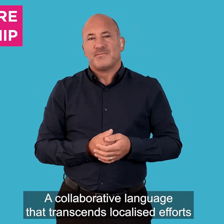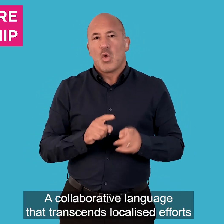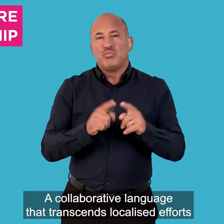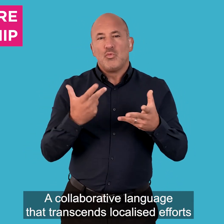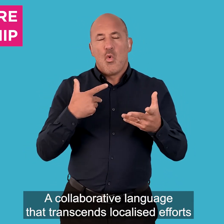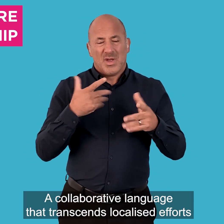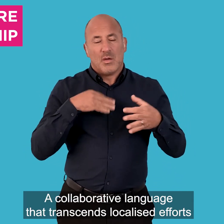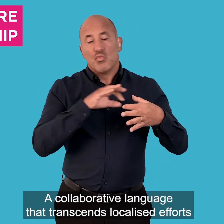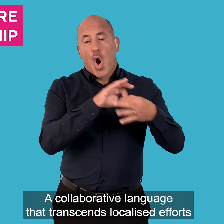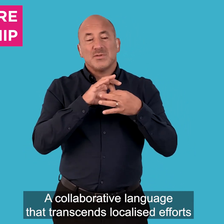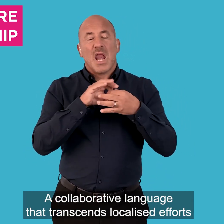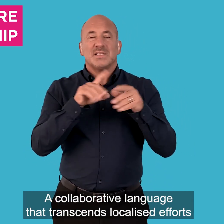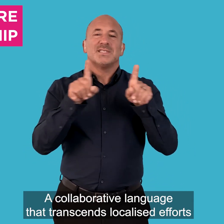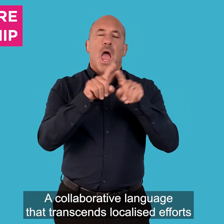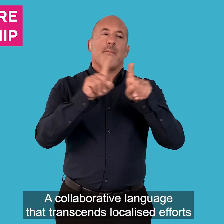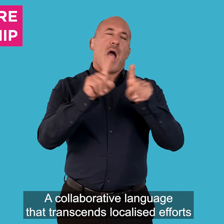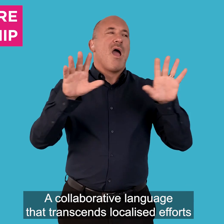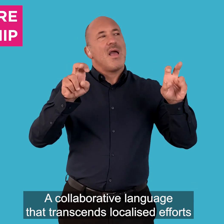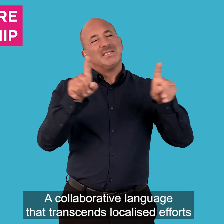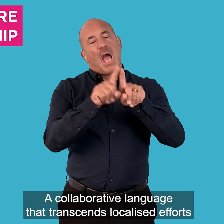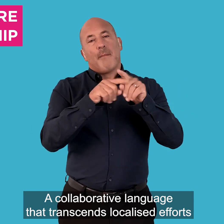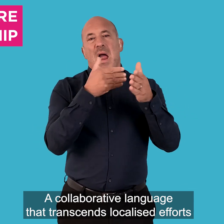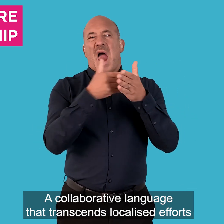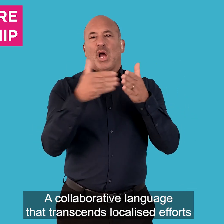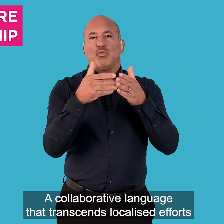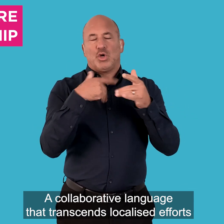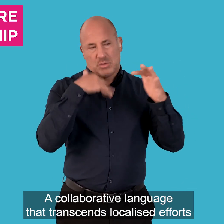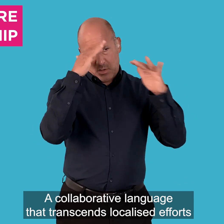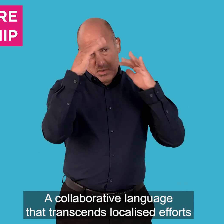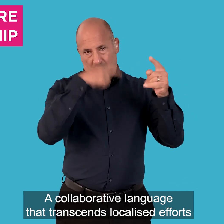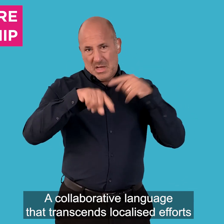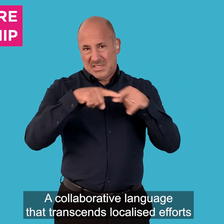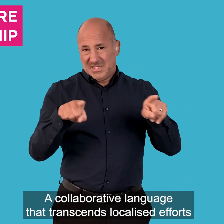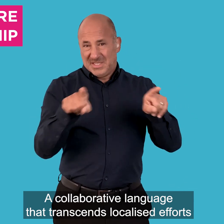A collaborative language that transcends localized efforts